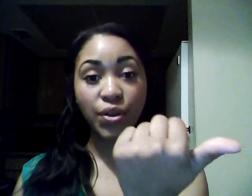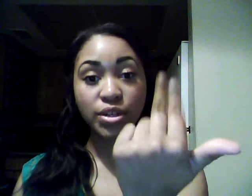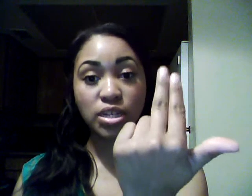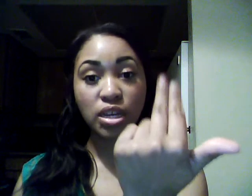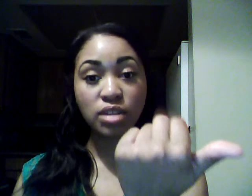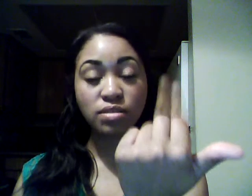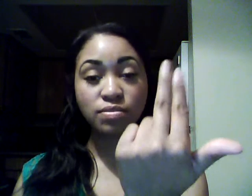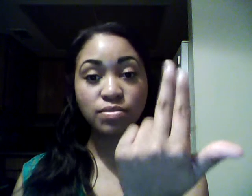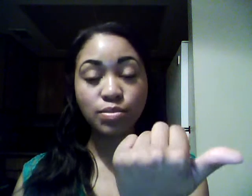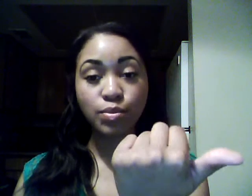13,